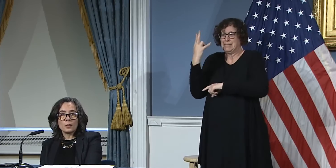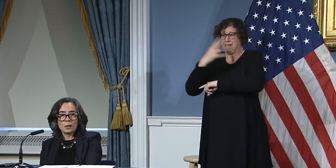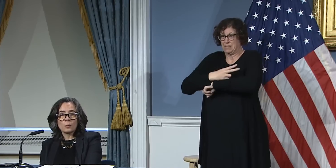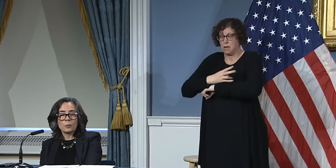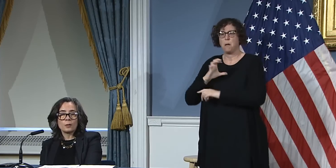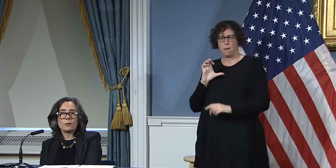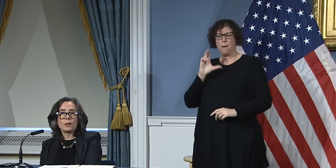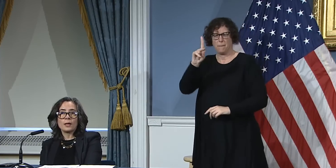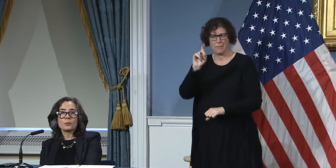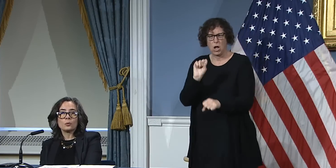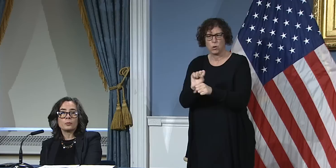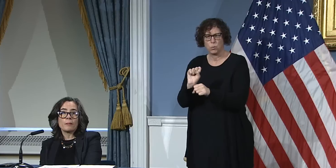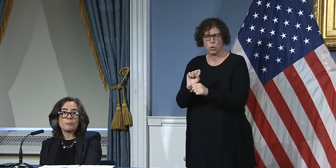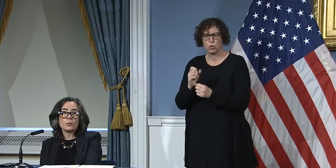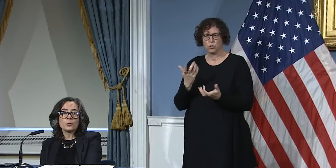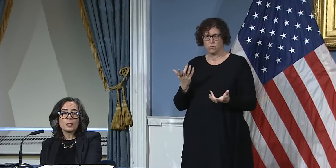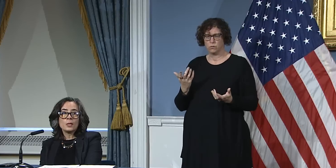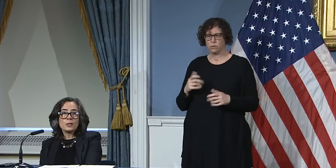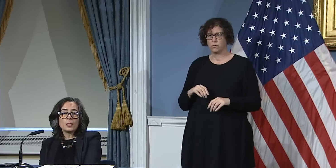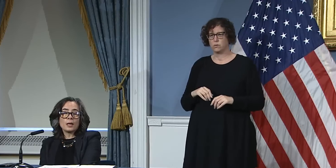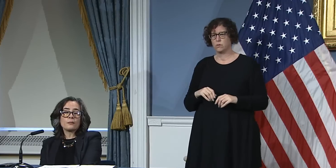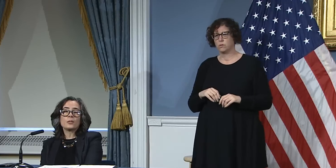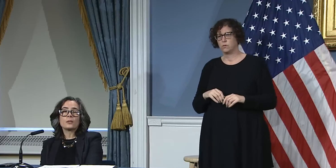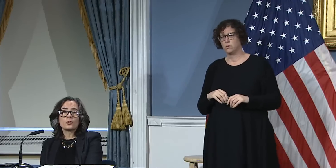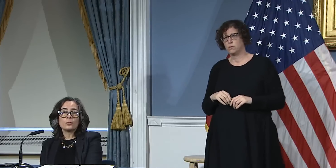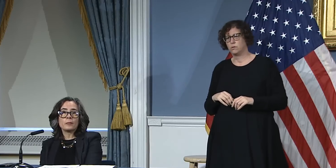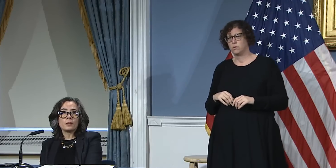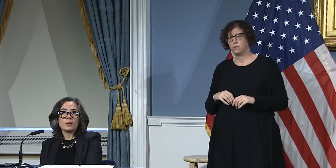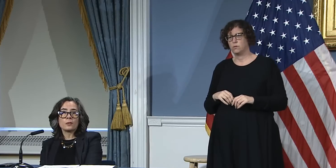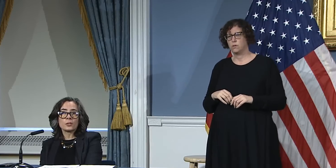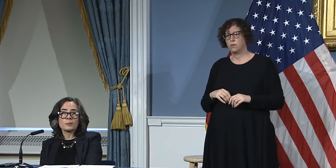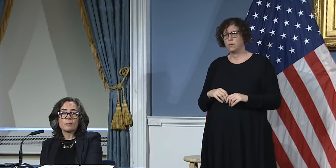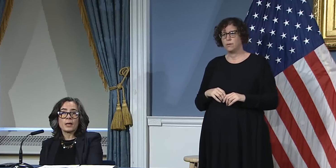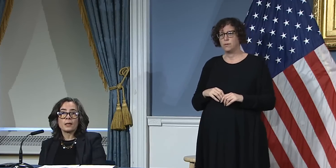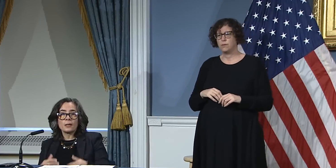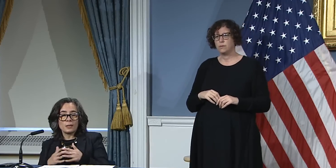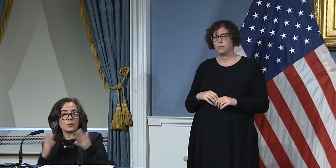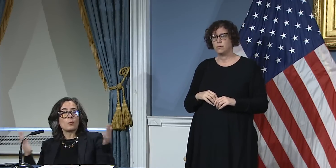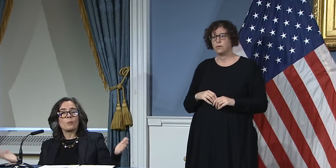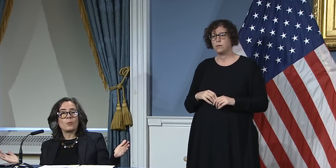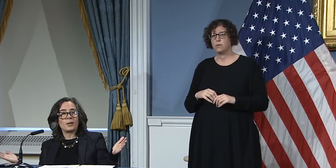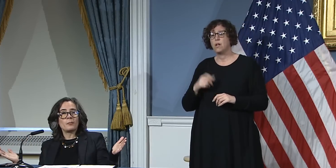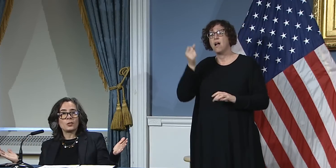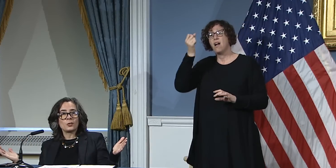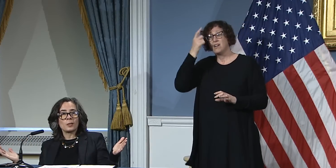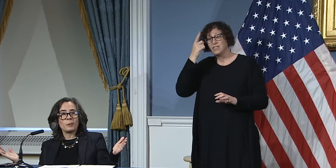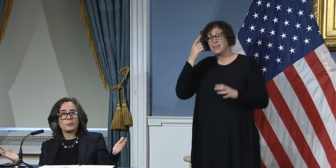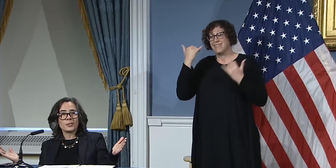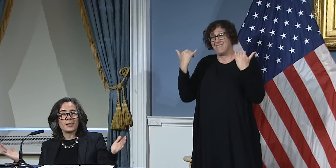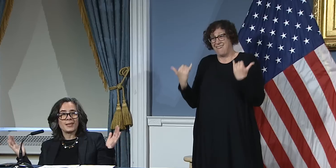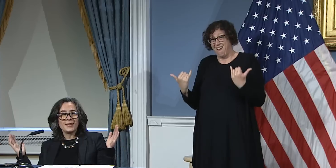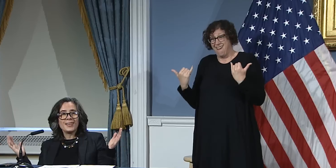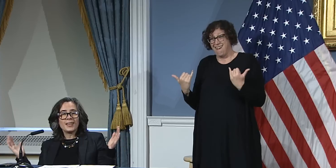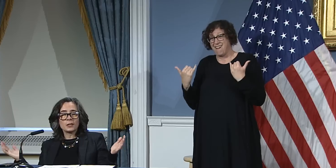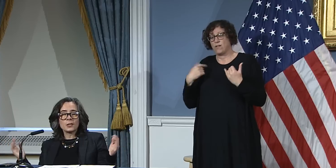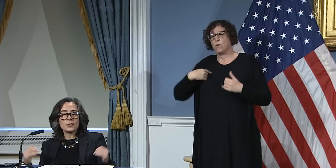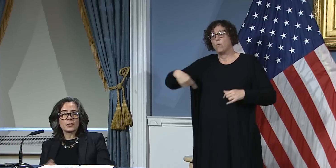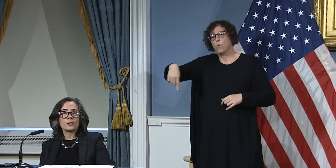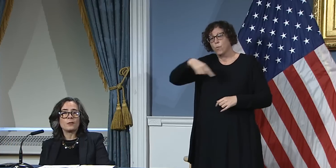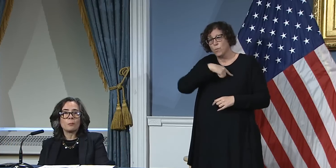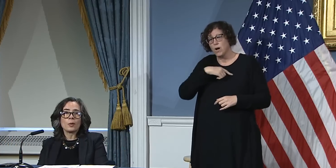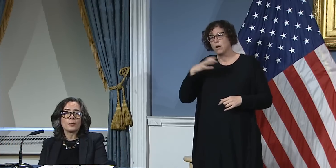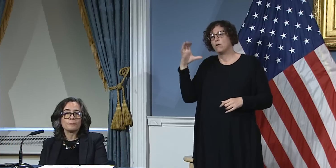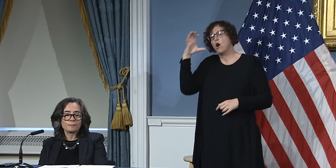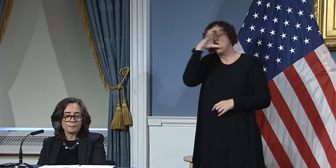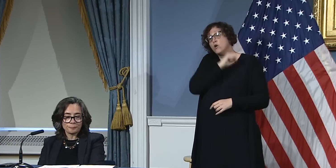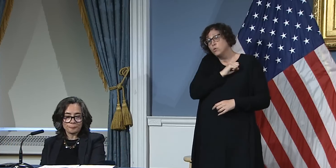is not one of your household members, you have to assume that they are symptomatic, and that's why we want to make sure that people stay at least 6